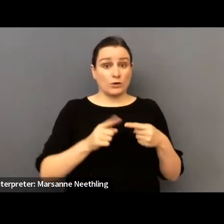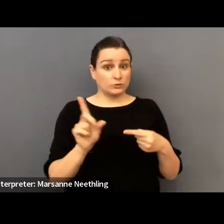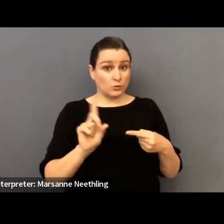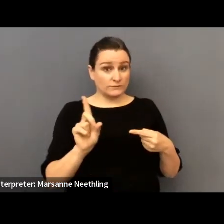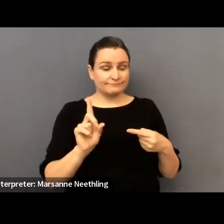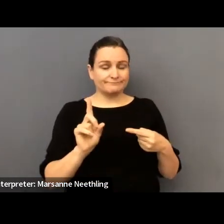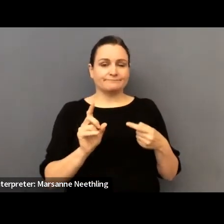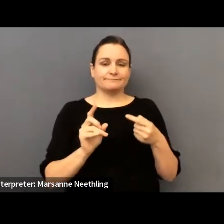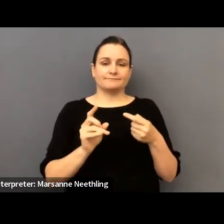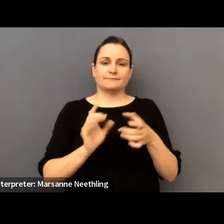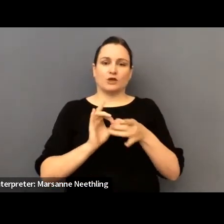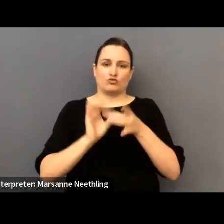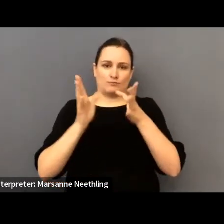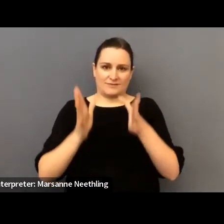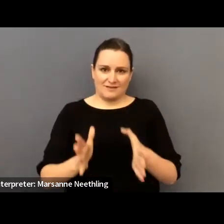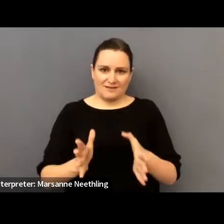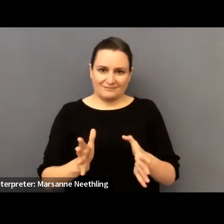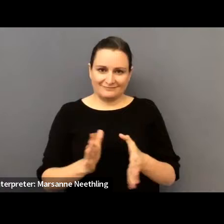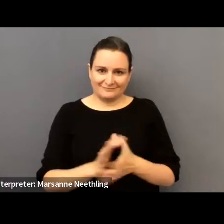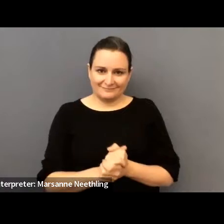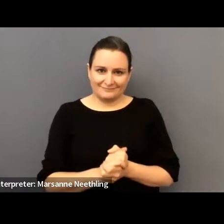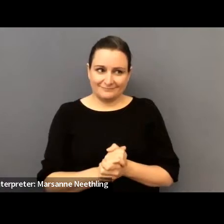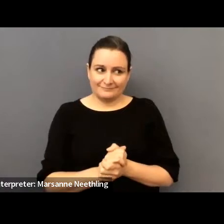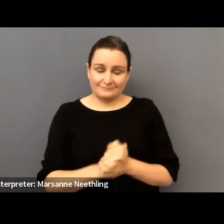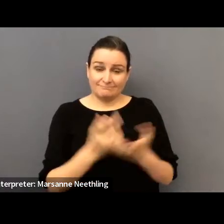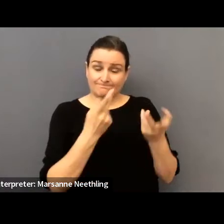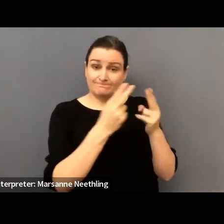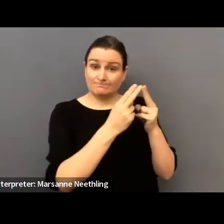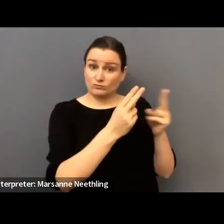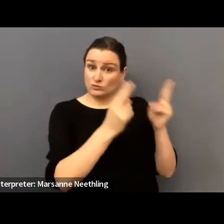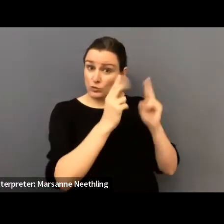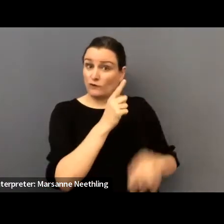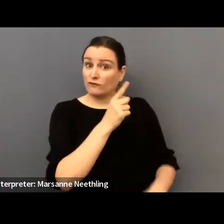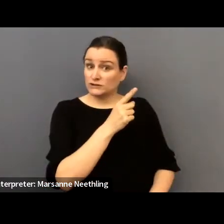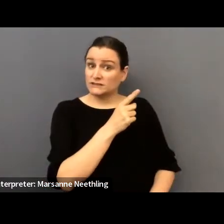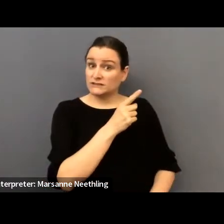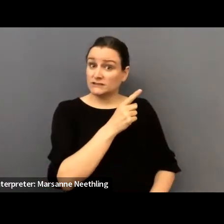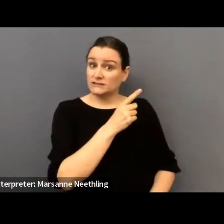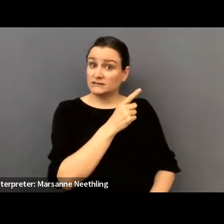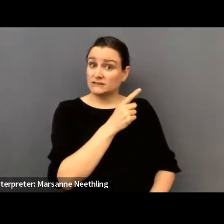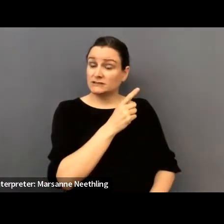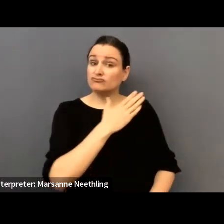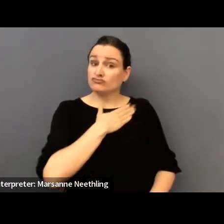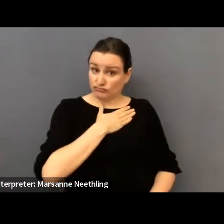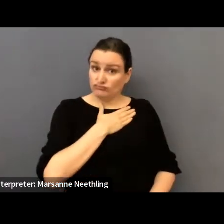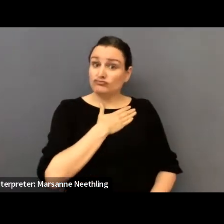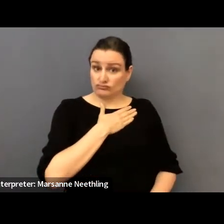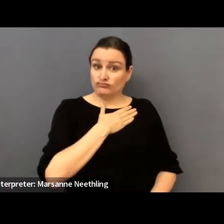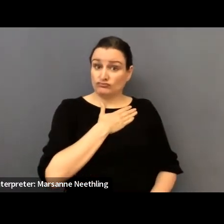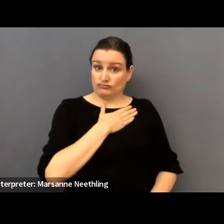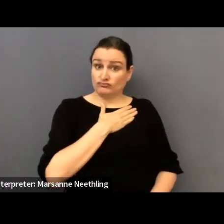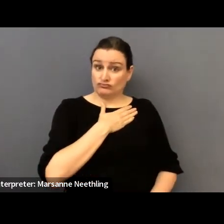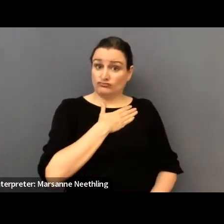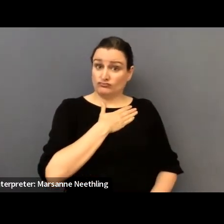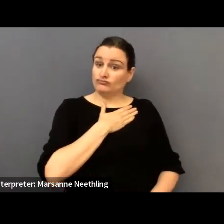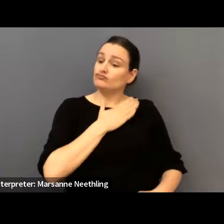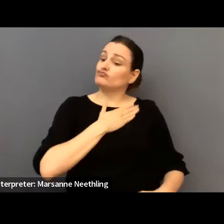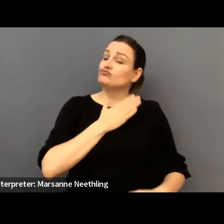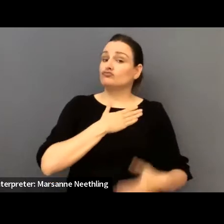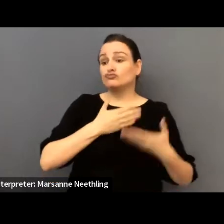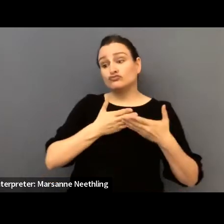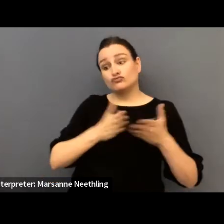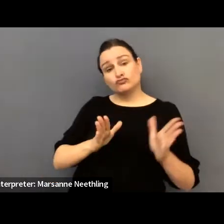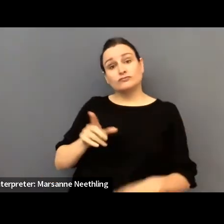Are we creating a space within higher education institutions that our sign language interpreters want to work for higher